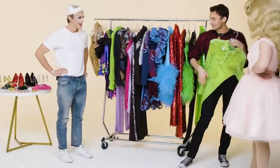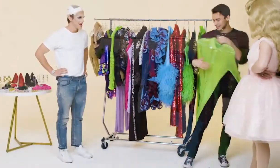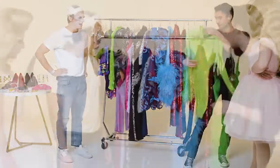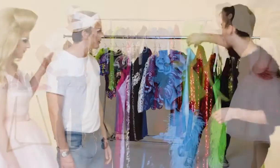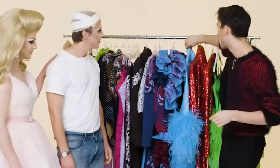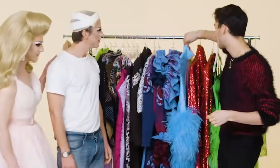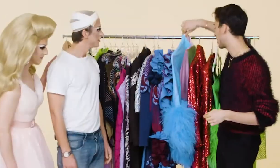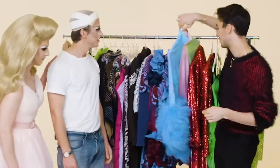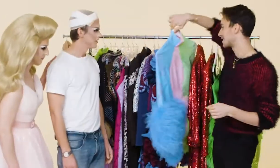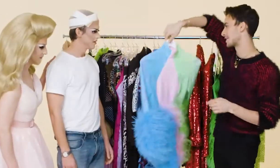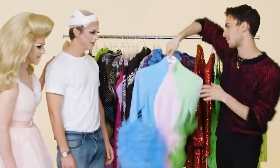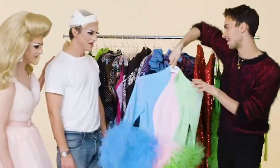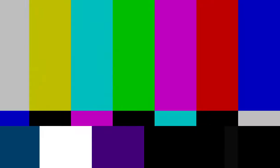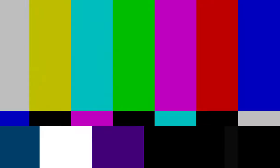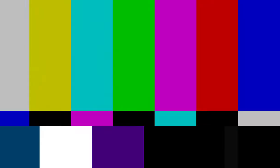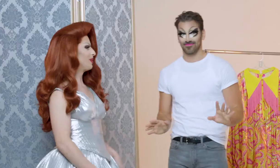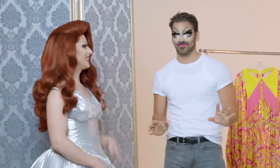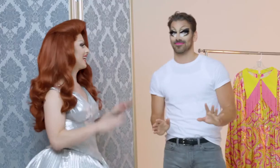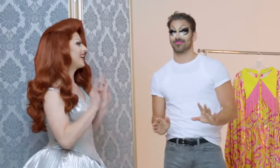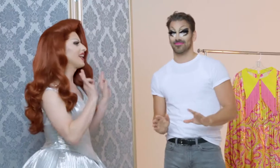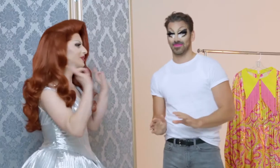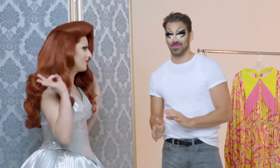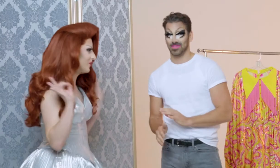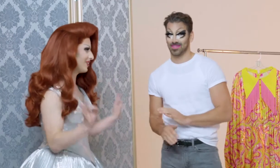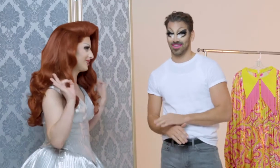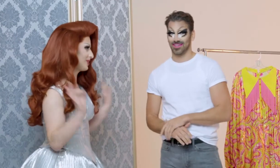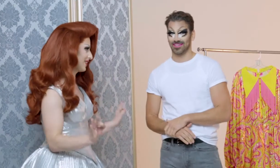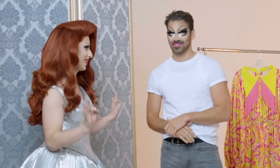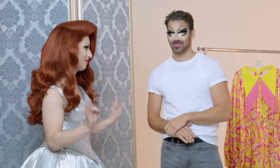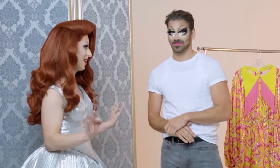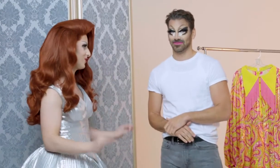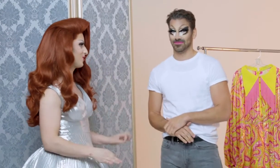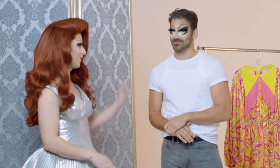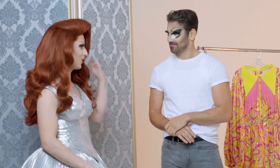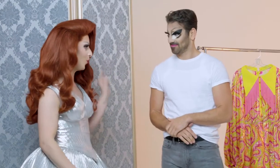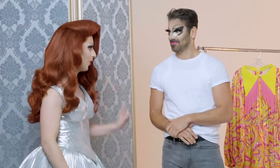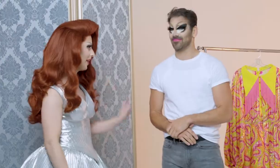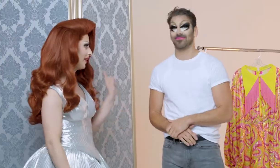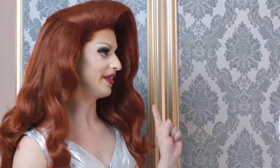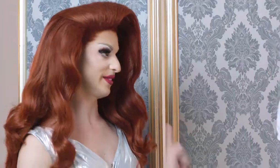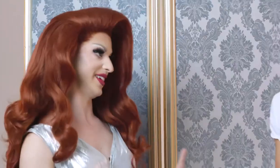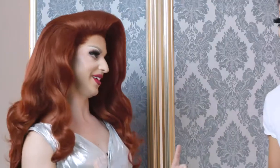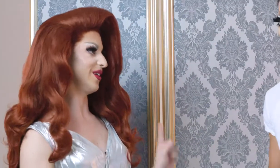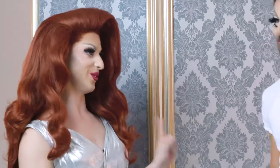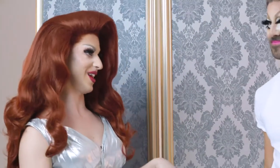I'll give you slinky crystal. This is my top favorite is this one. But today, I have something very specific in mind, so there's only one thing on the